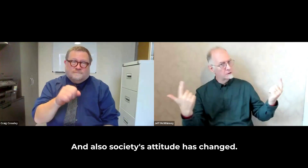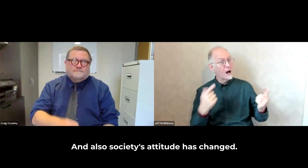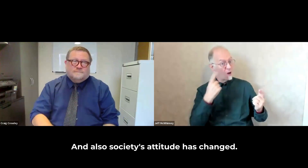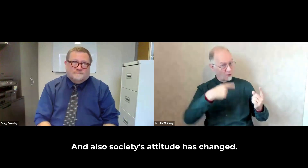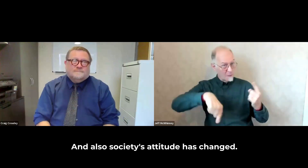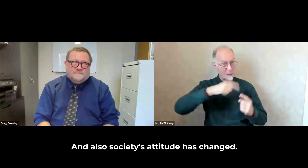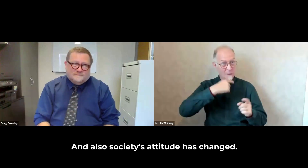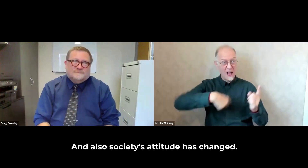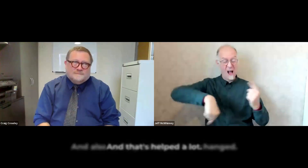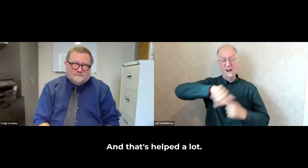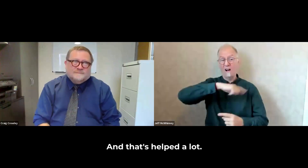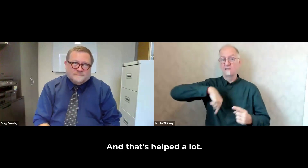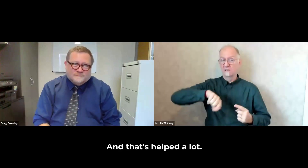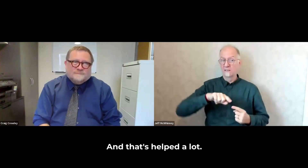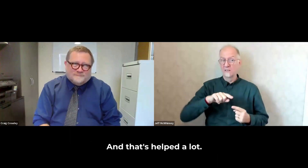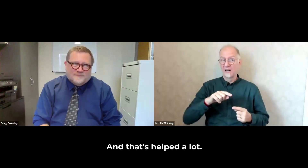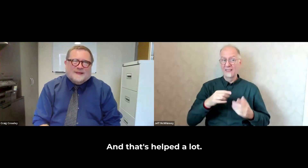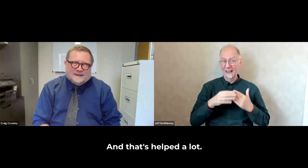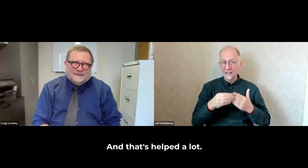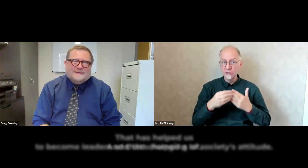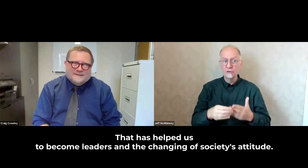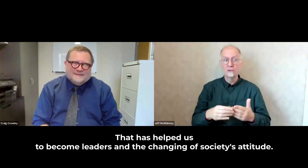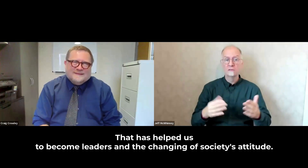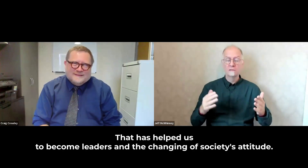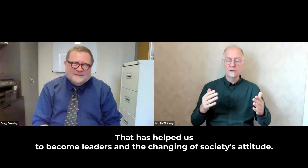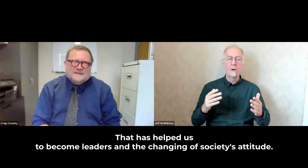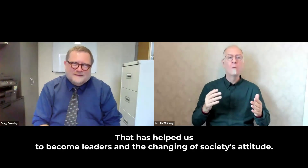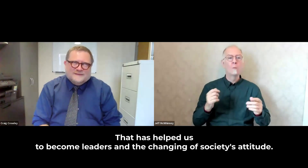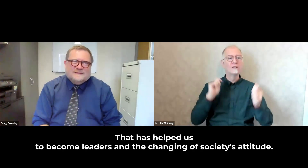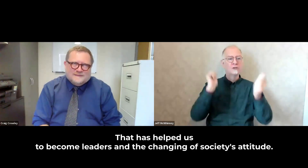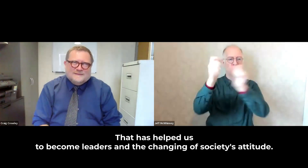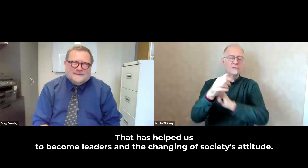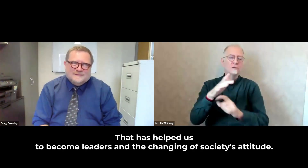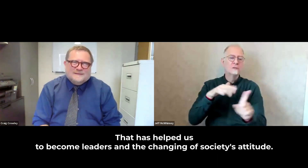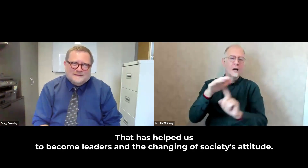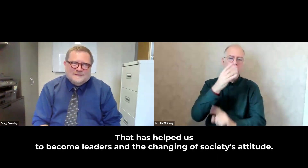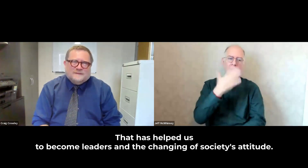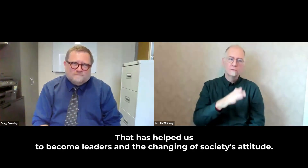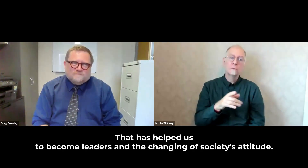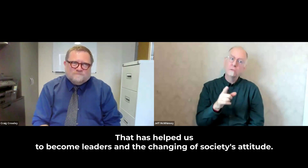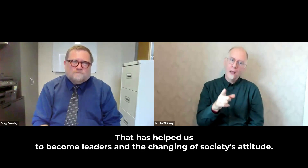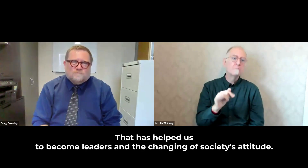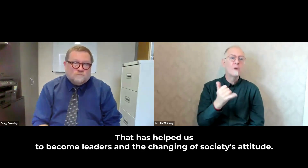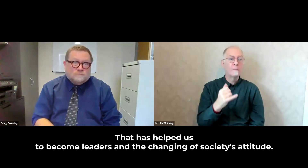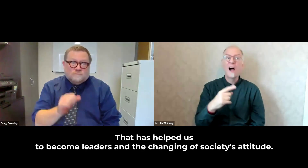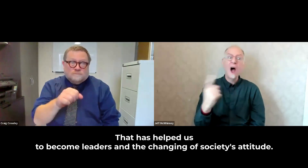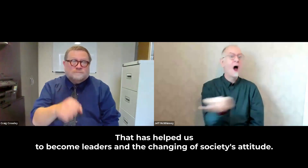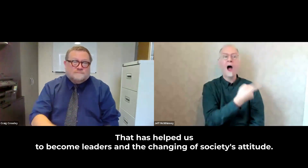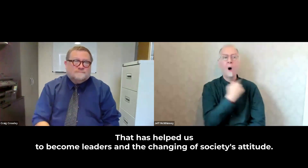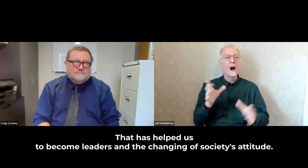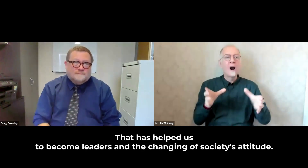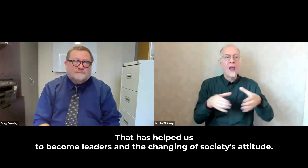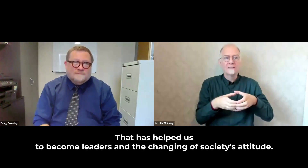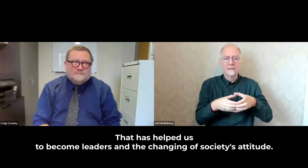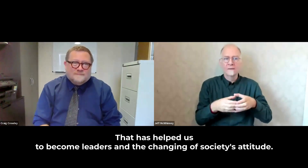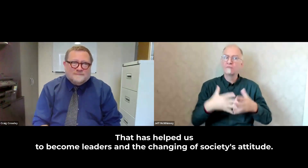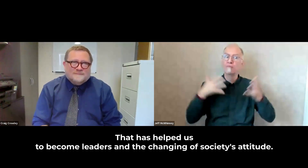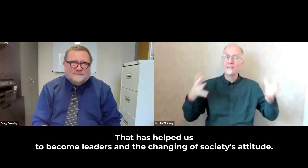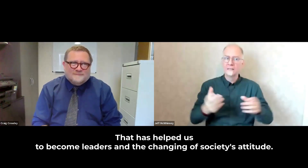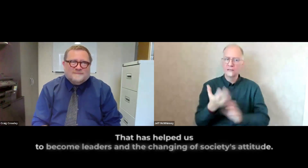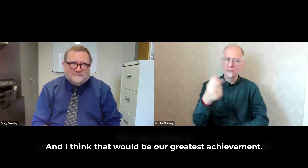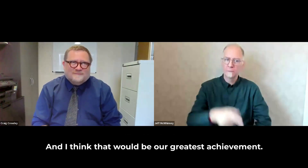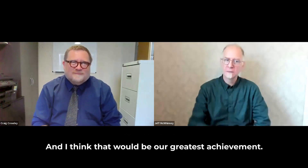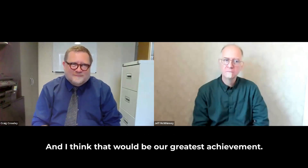society's attitude has changed, and that's helped a lot. That has helped us to become leaders and the changing of